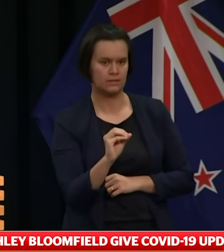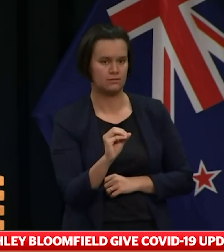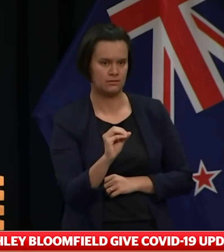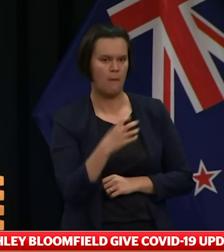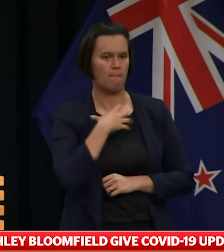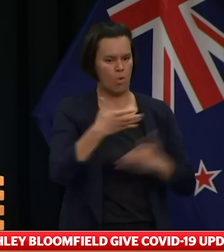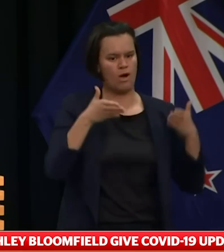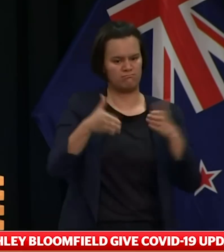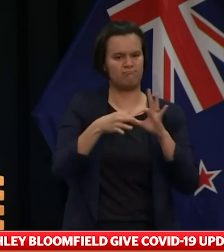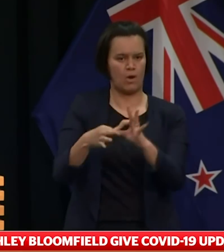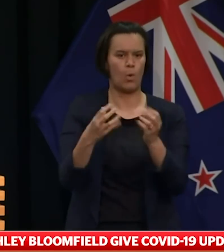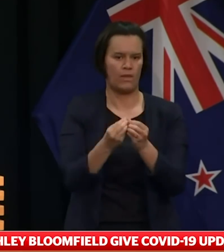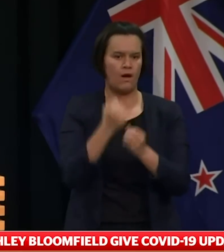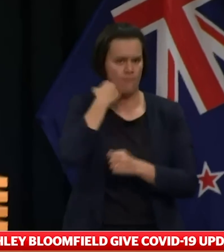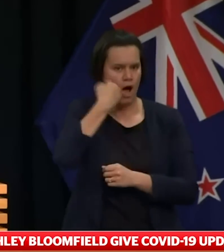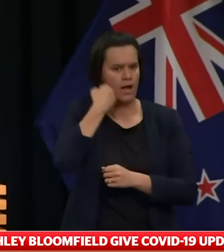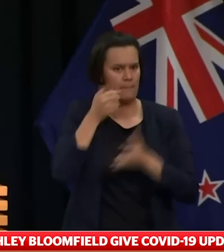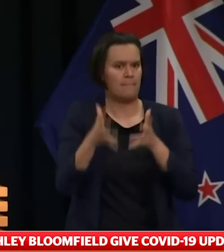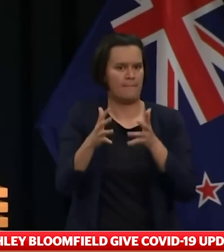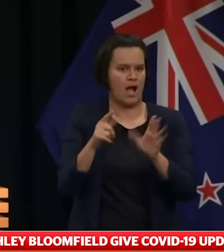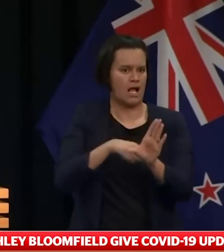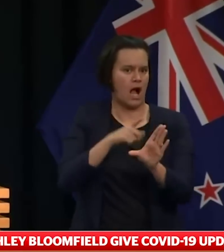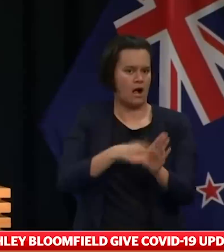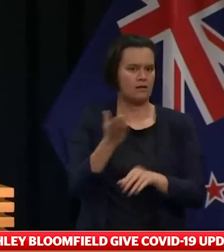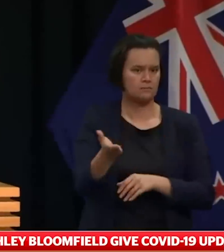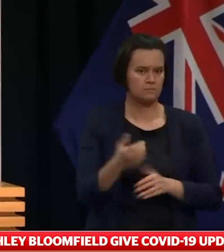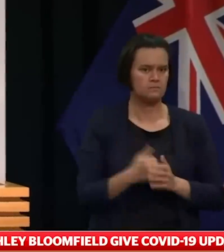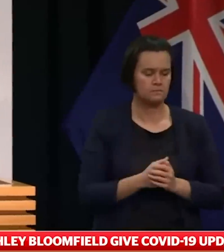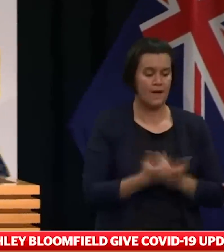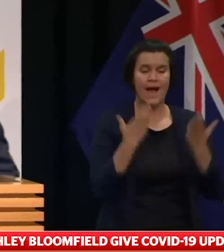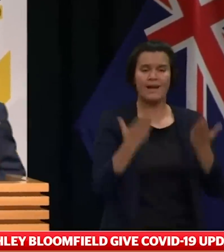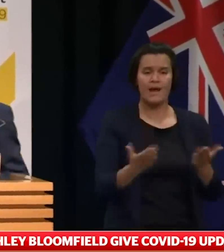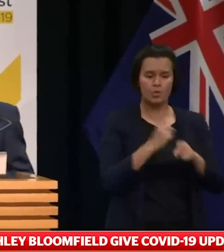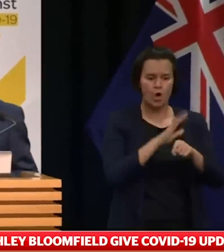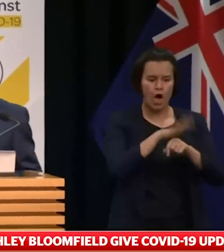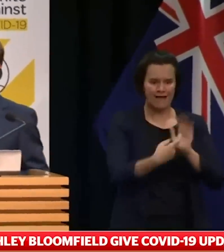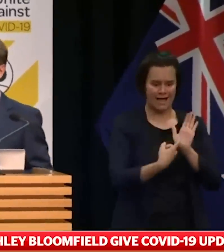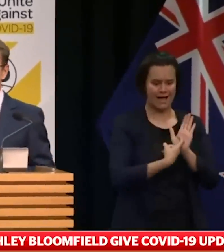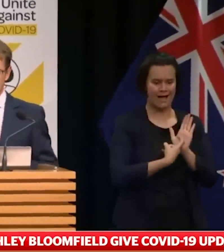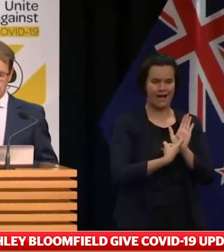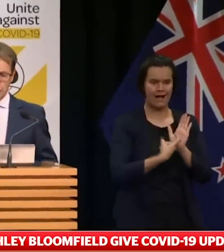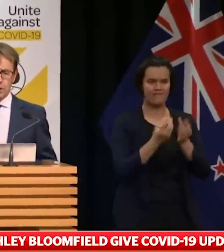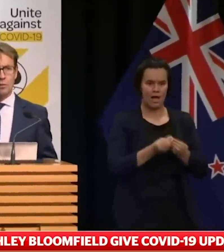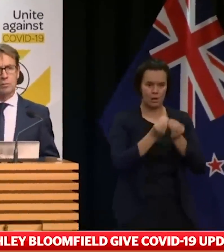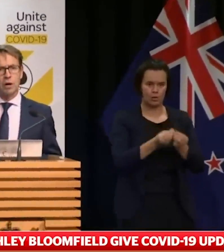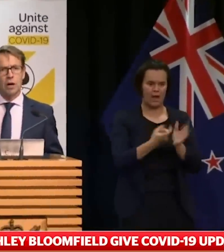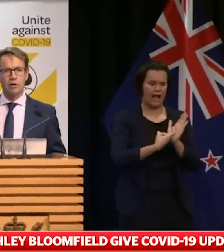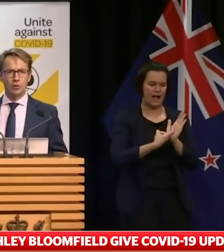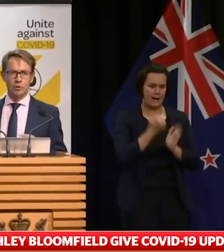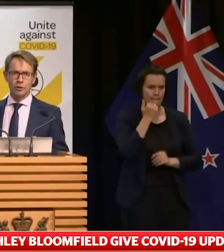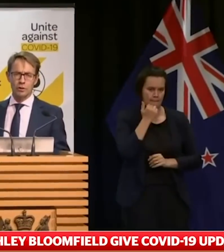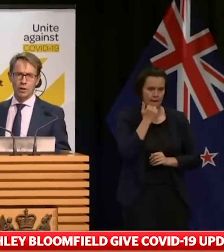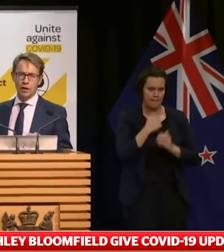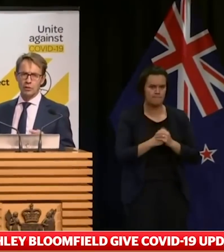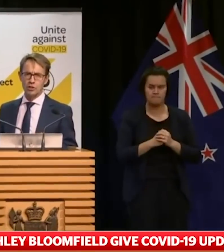we get asked every day at these stand-ups and we talk about the R value. And What we've got here is some modelling that's been developed by